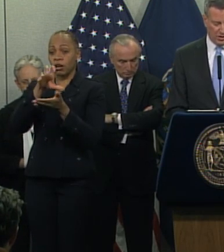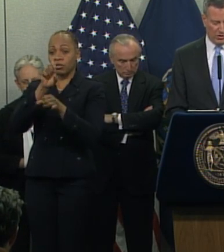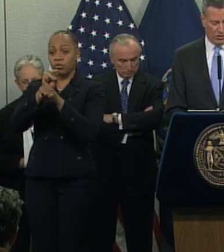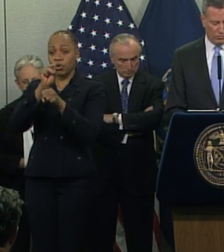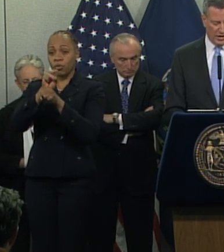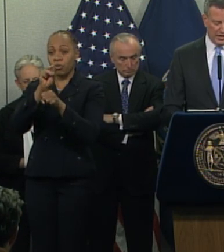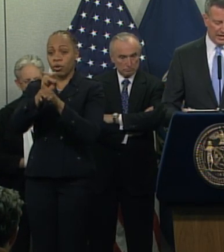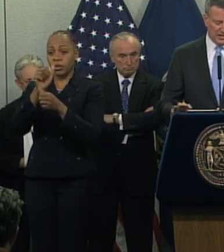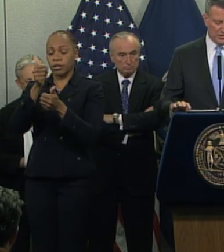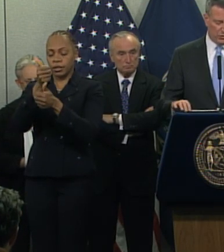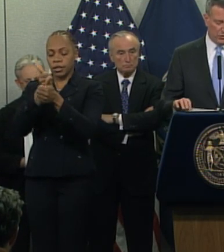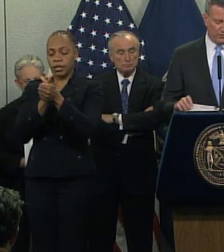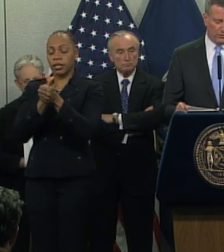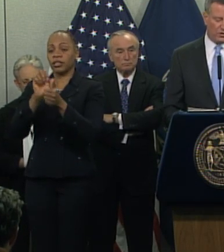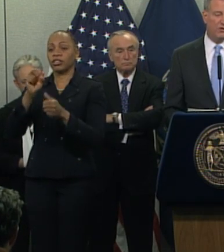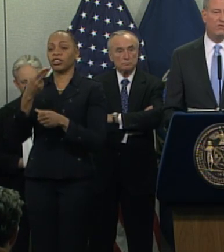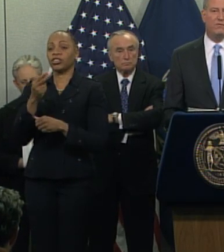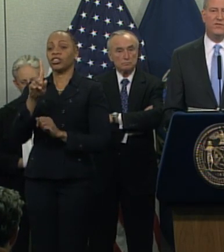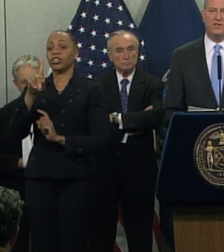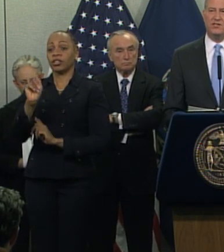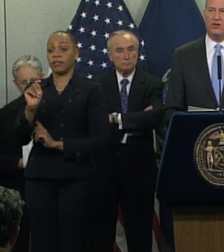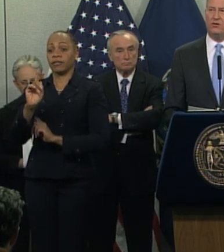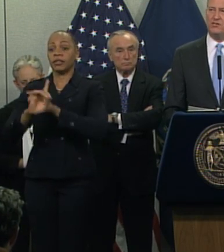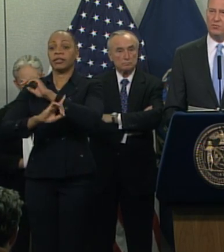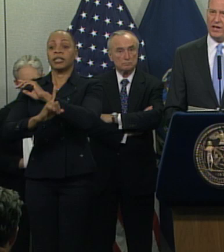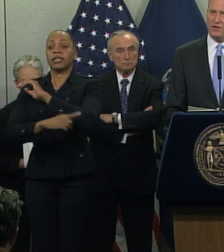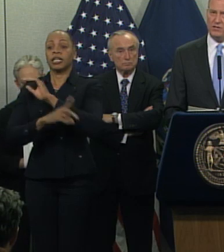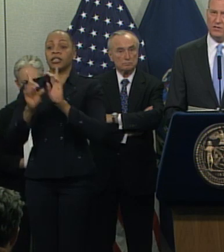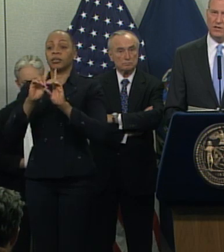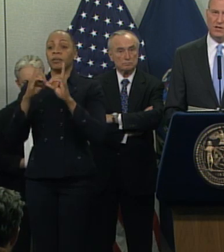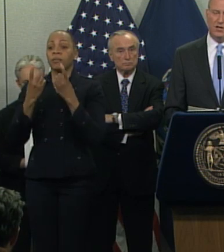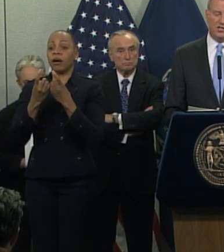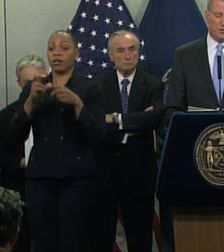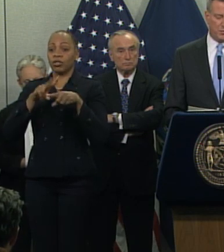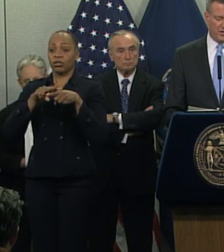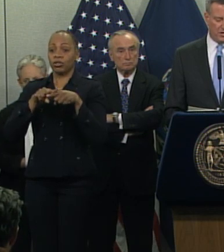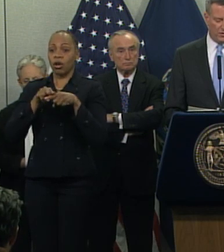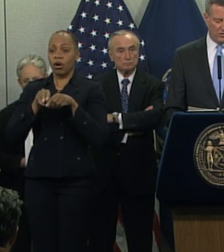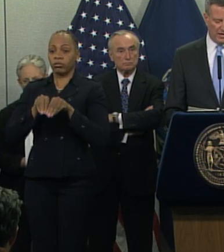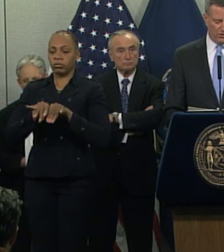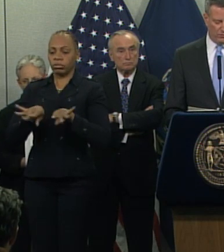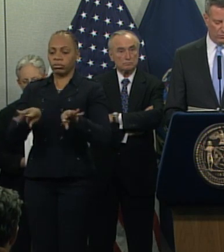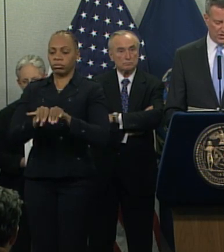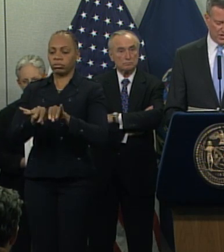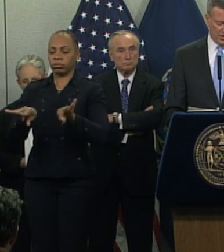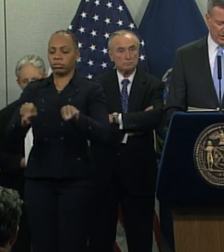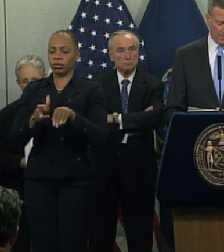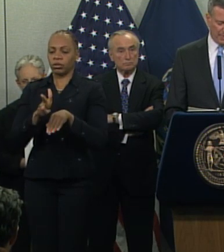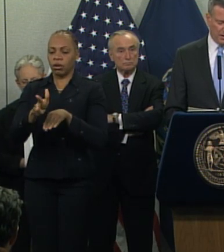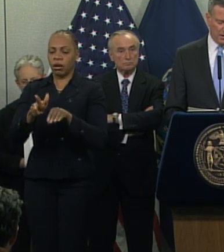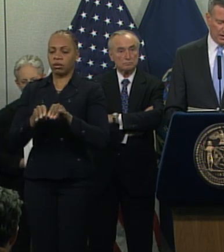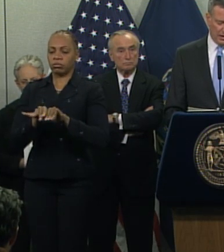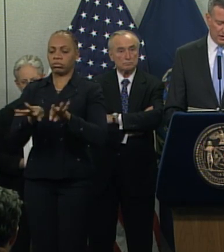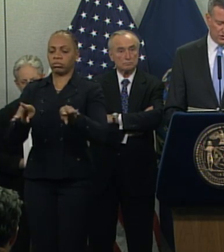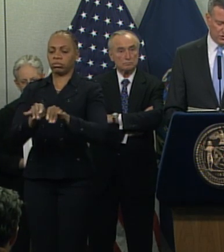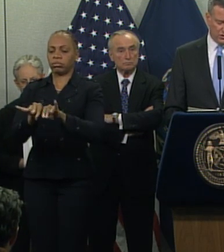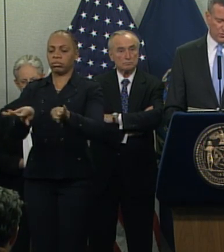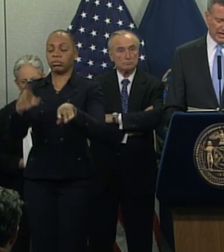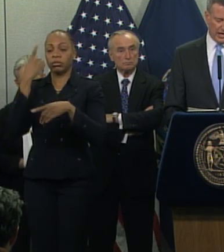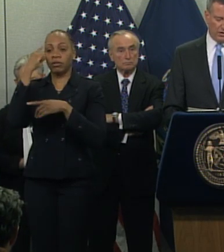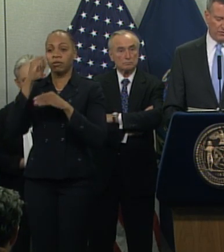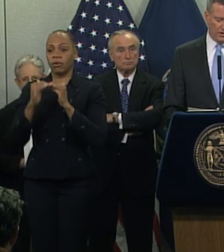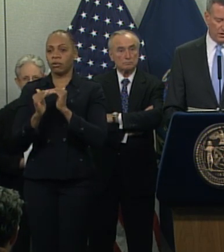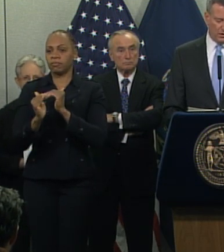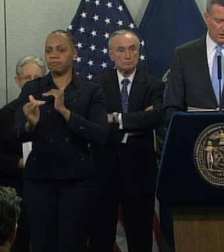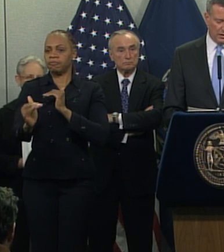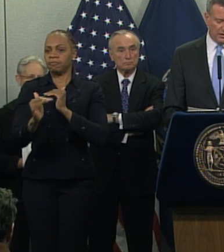Sanitation Department already has deployed 450 salt spreaders to prepare the ground for what's coming. And as soon as